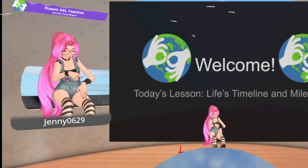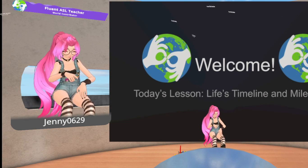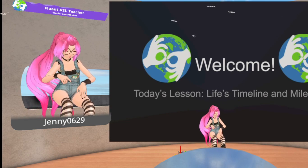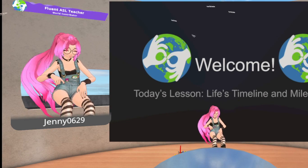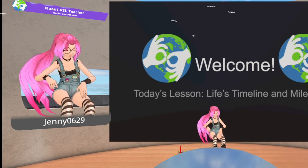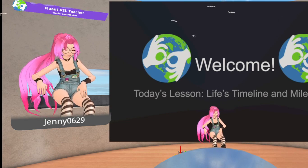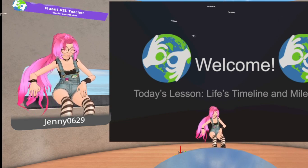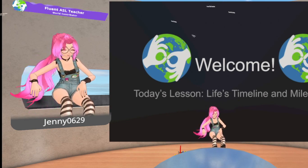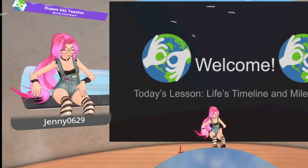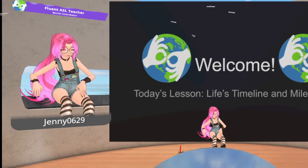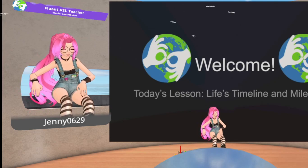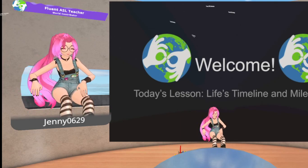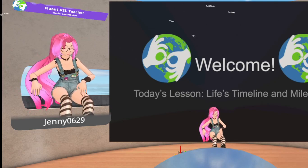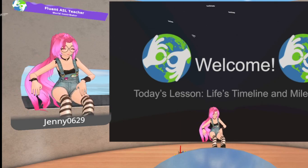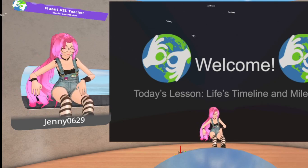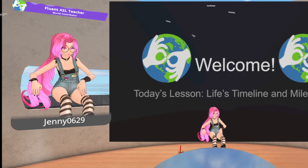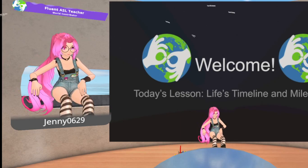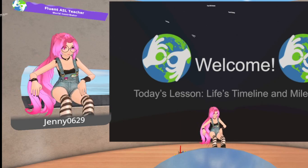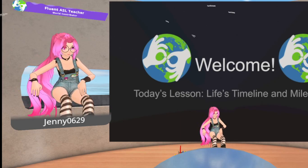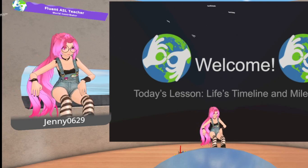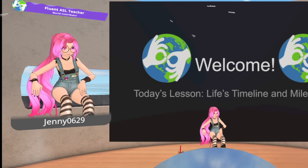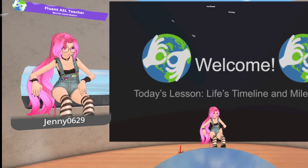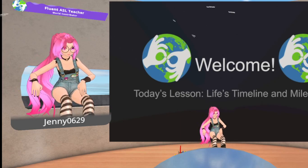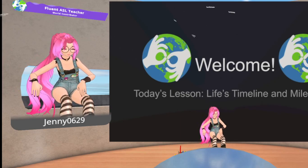Oh, they have a question. Hello, 3.